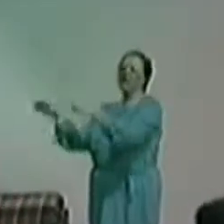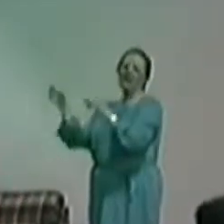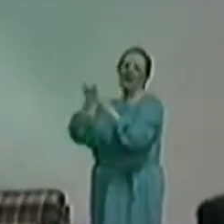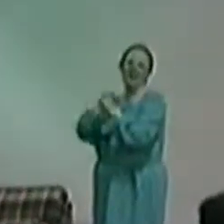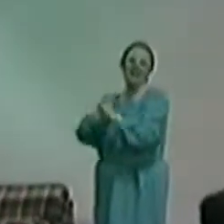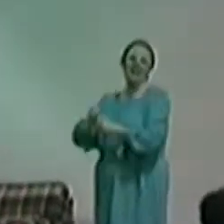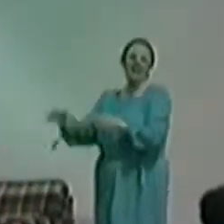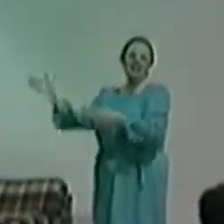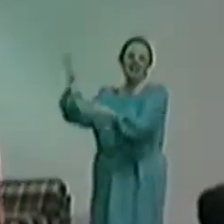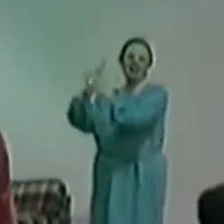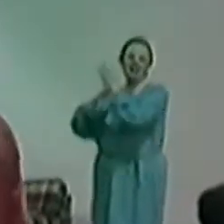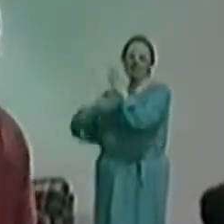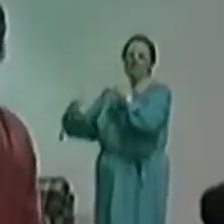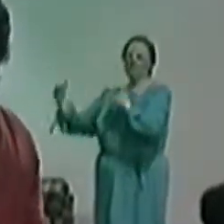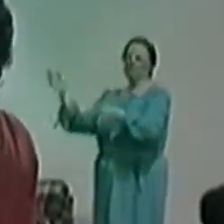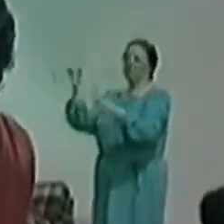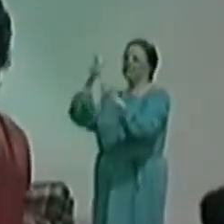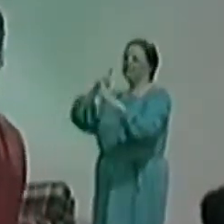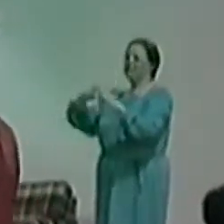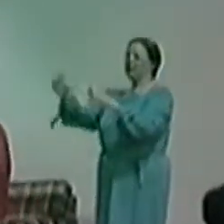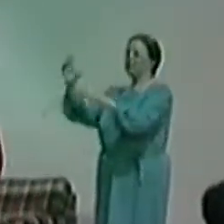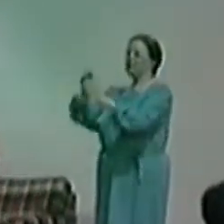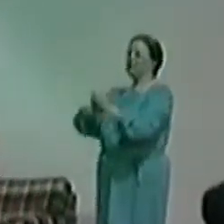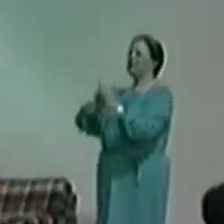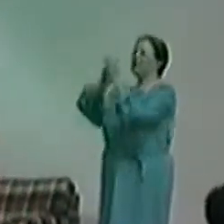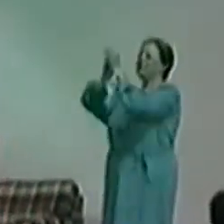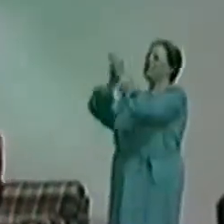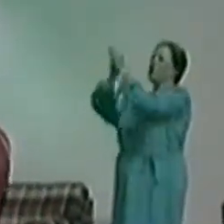Thank you.